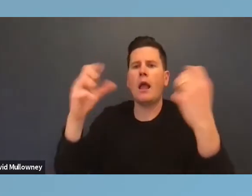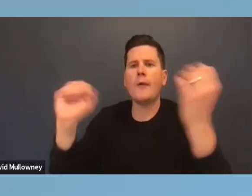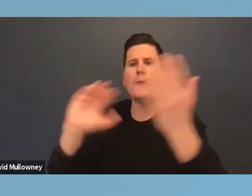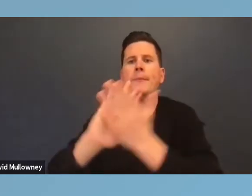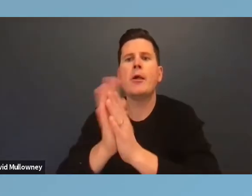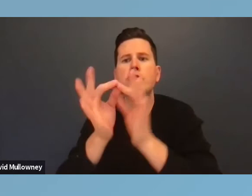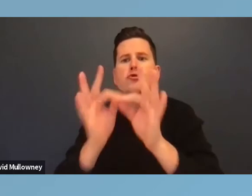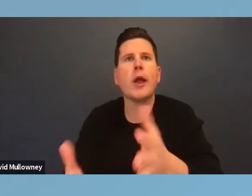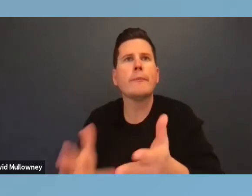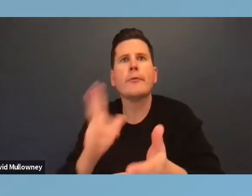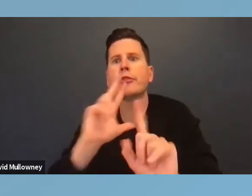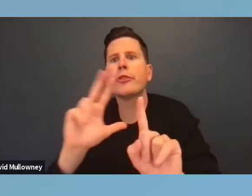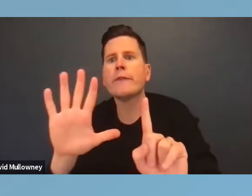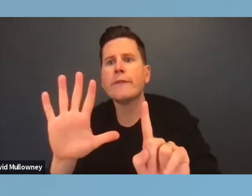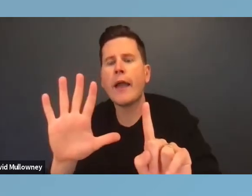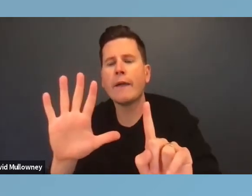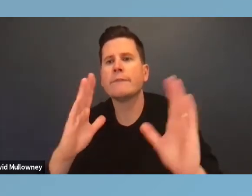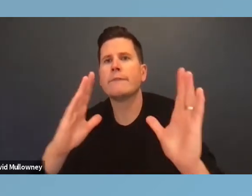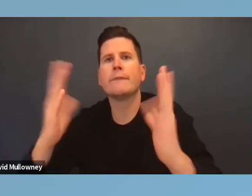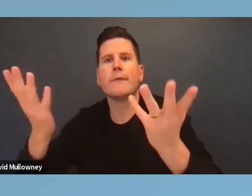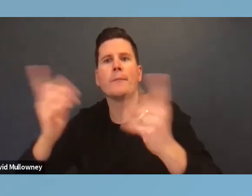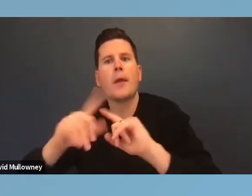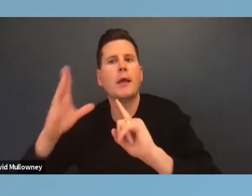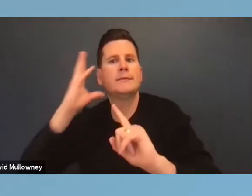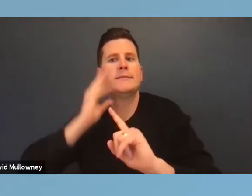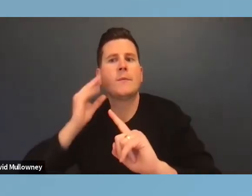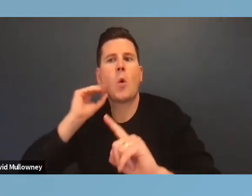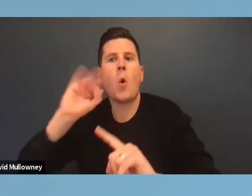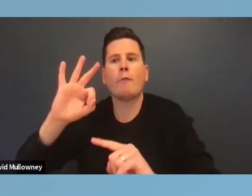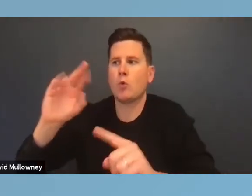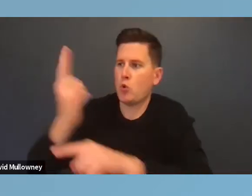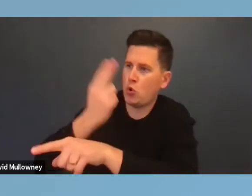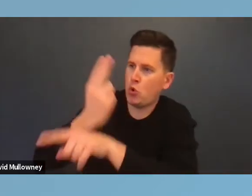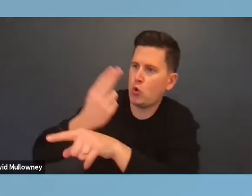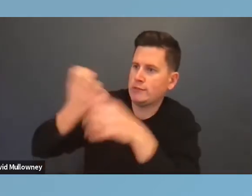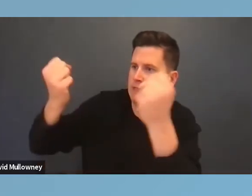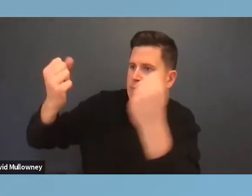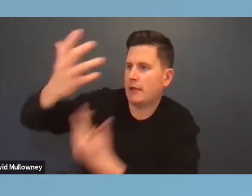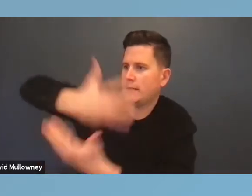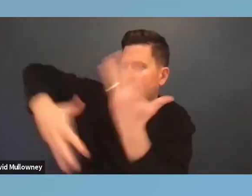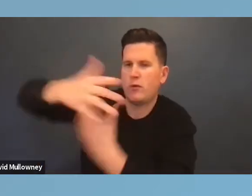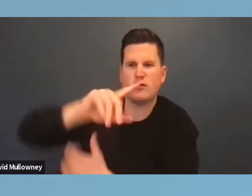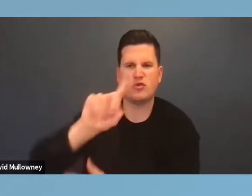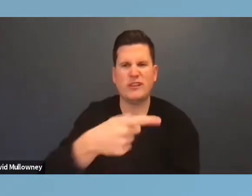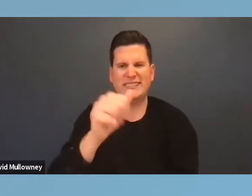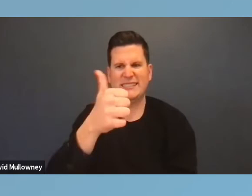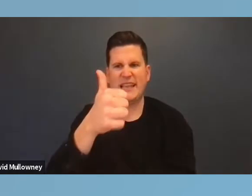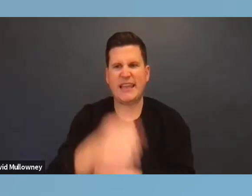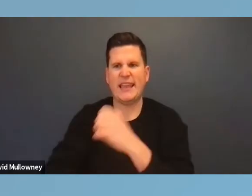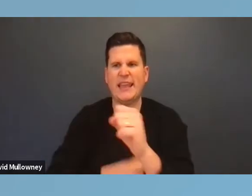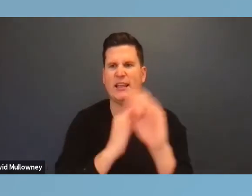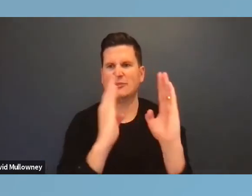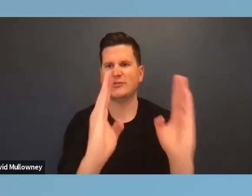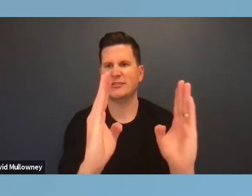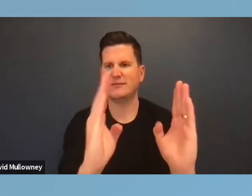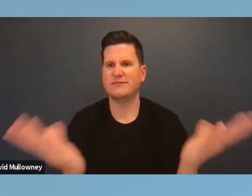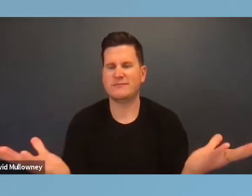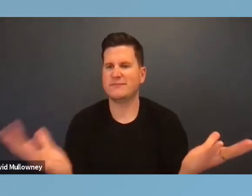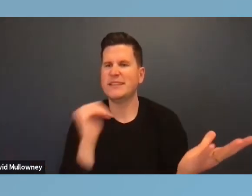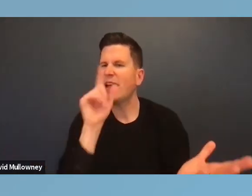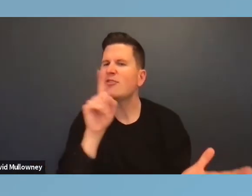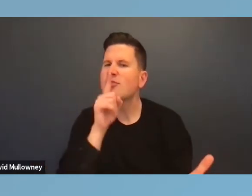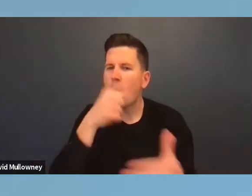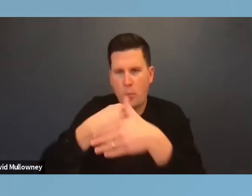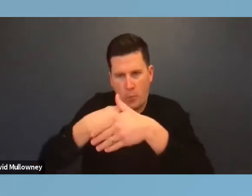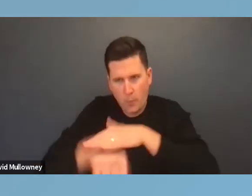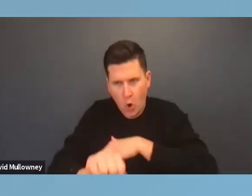or 25, and then they become an interpreter at age 35. So their experience of using the language is only limited to